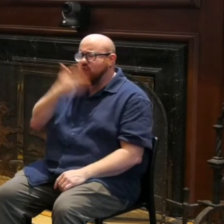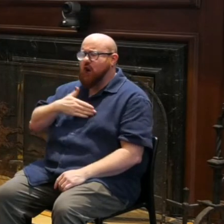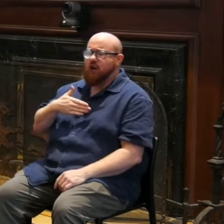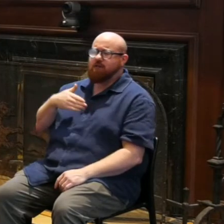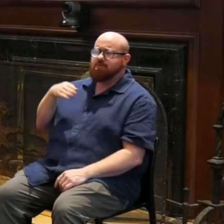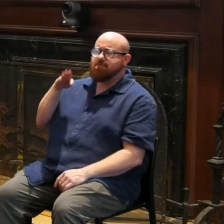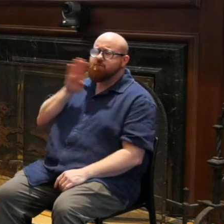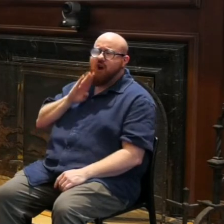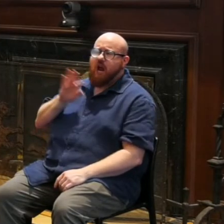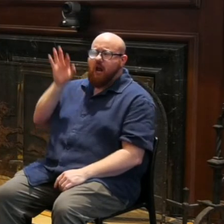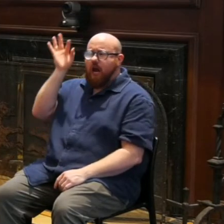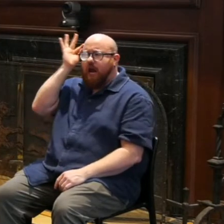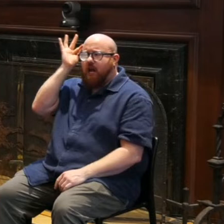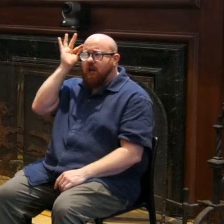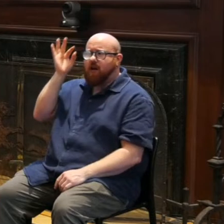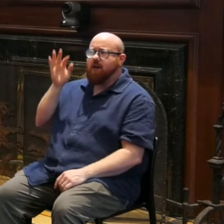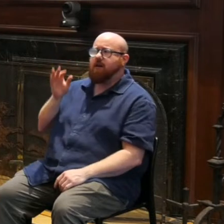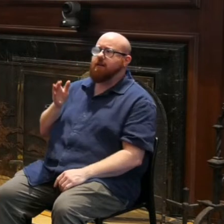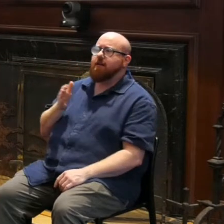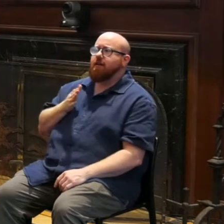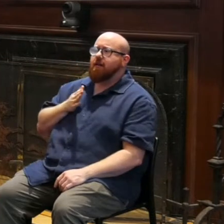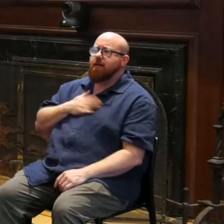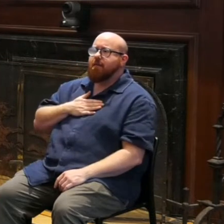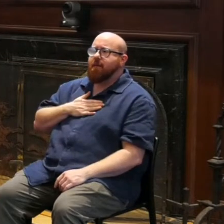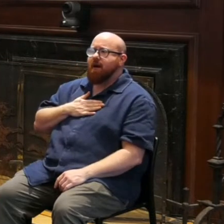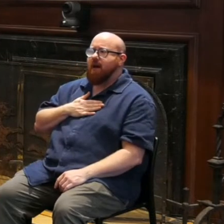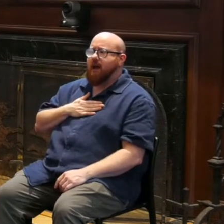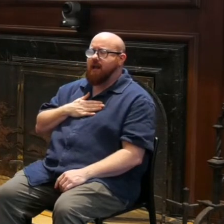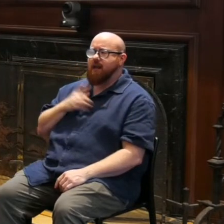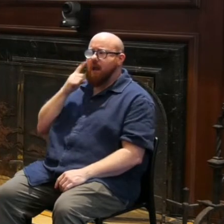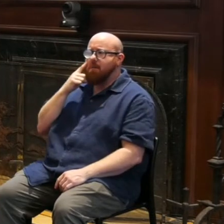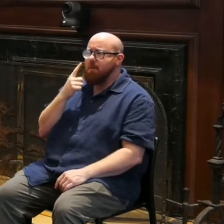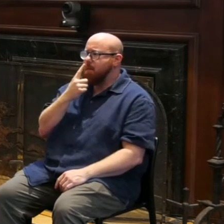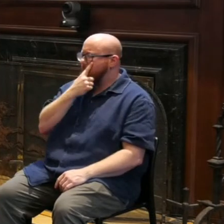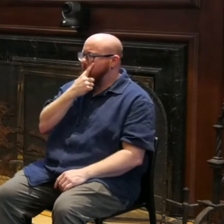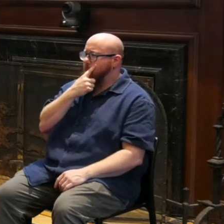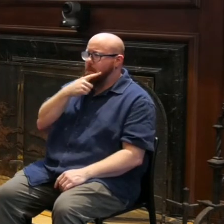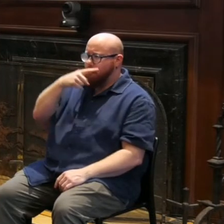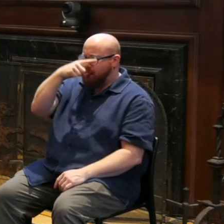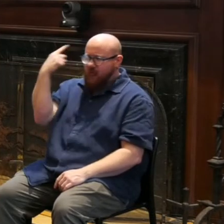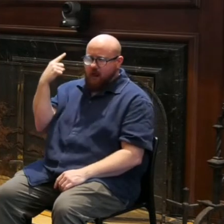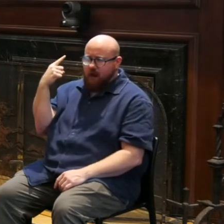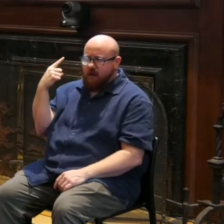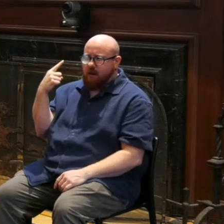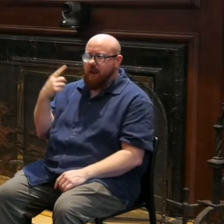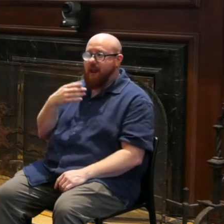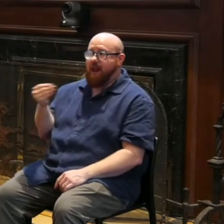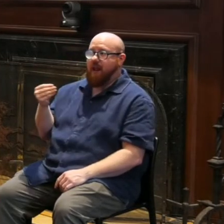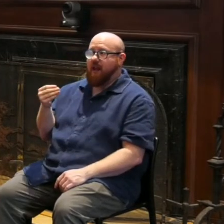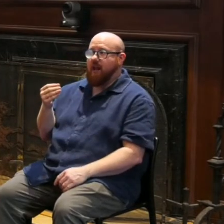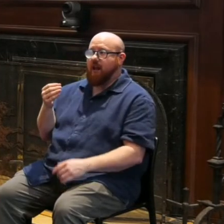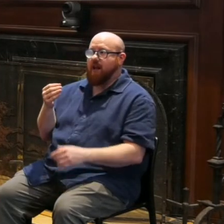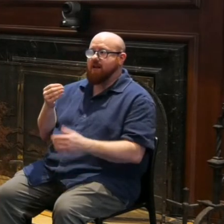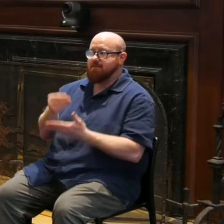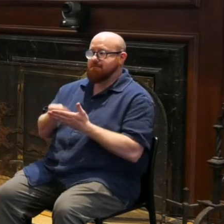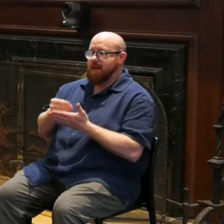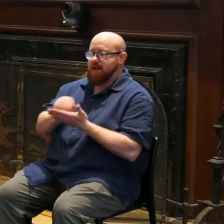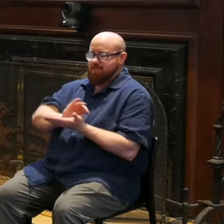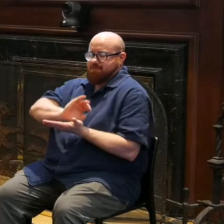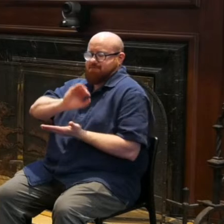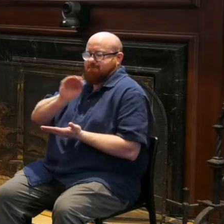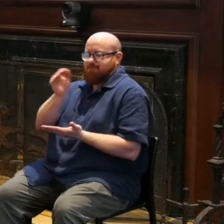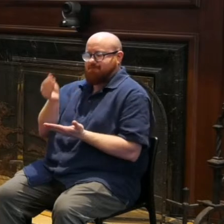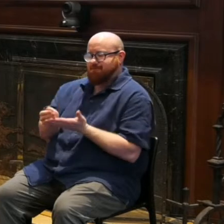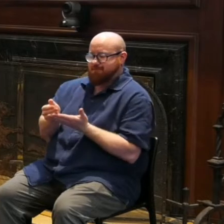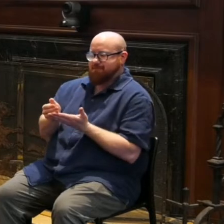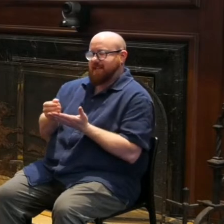hair and my piercing nearly black eyes and having lots of money in my purse to